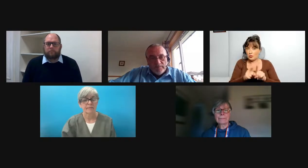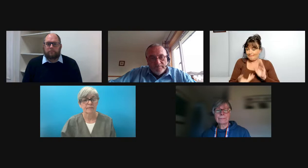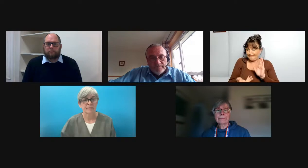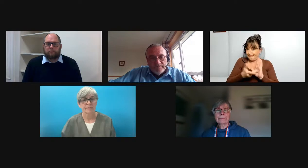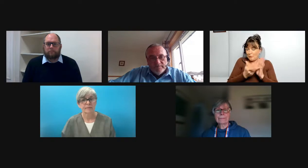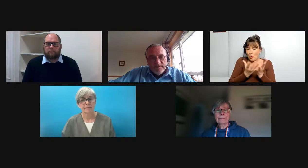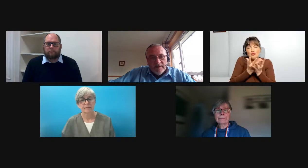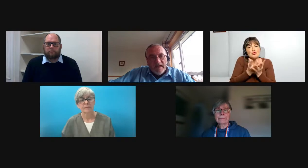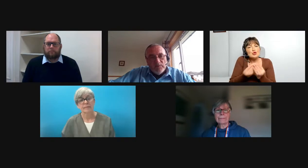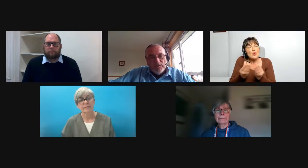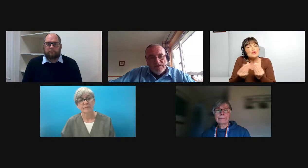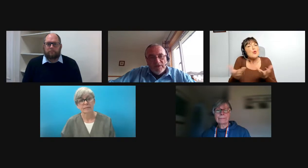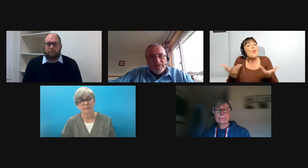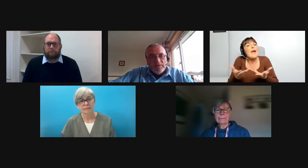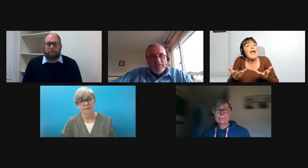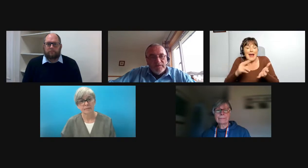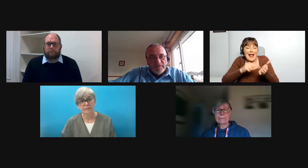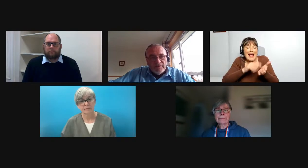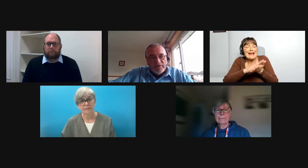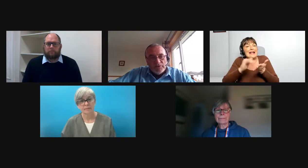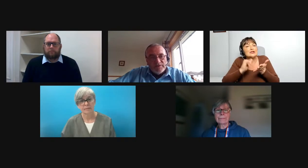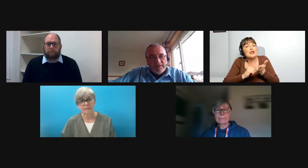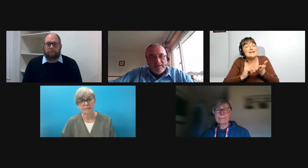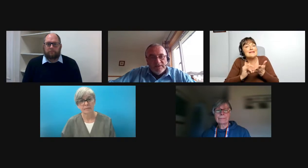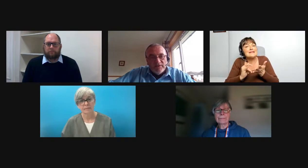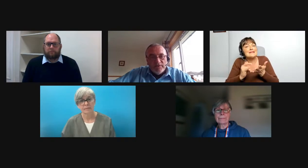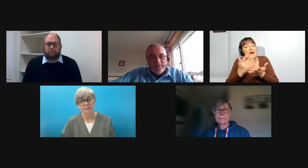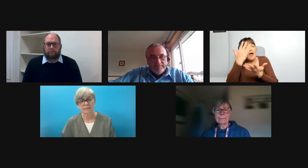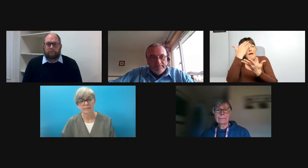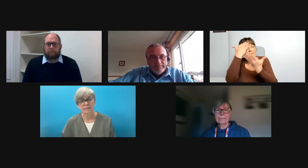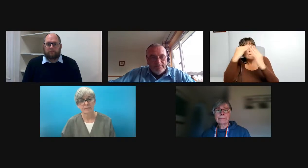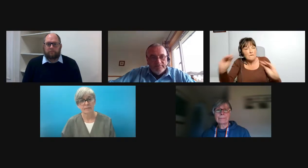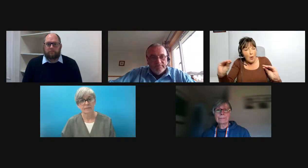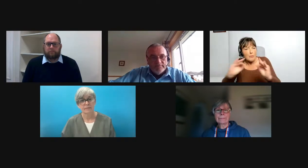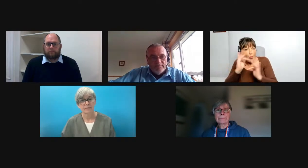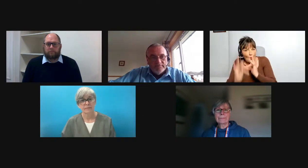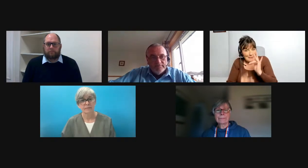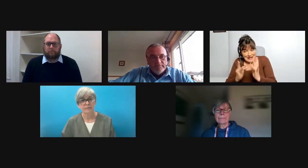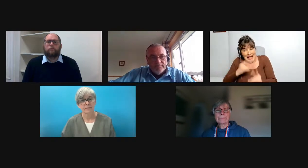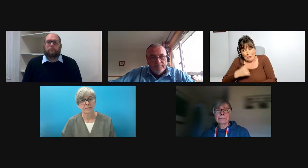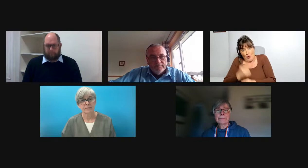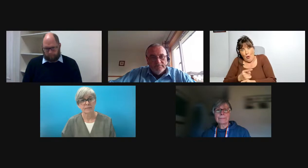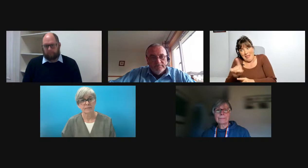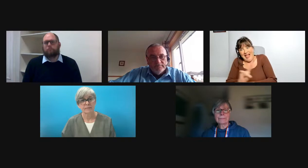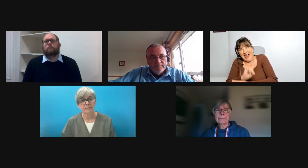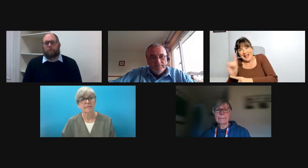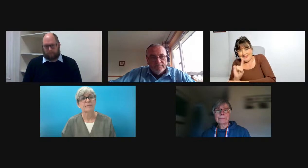and Forum, and we'll discuss some of the resources later on.